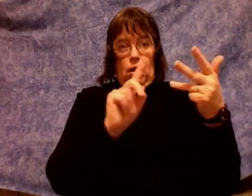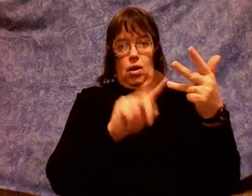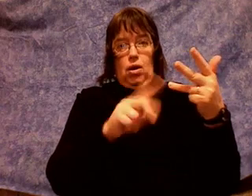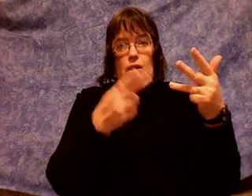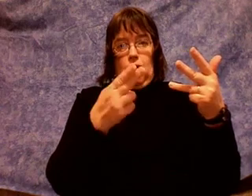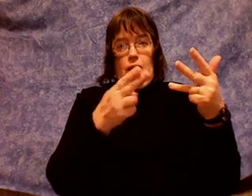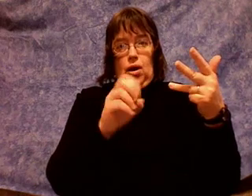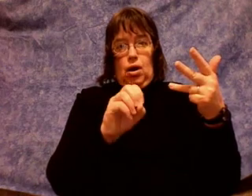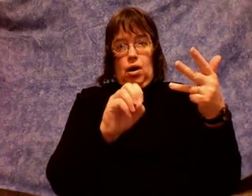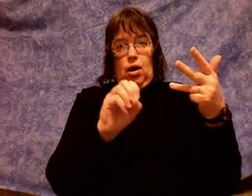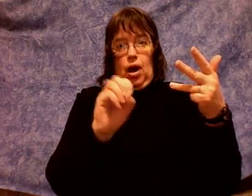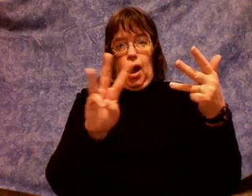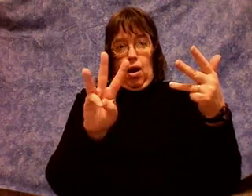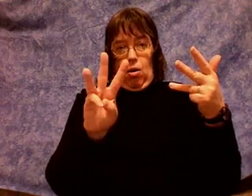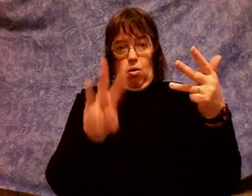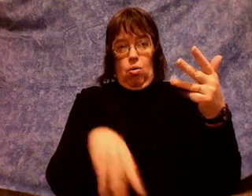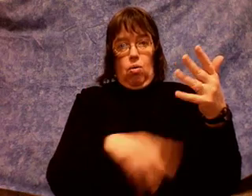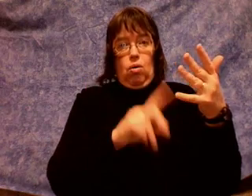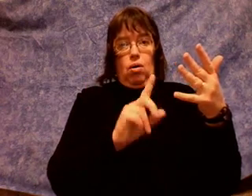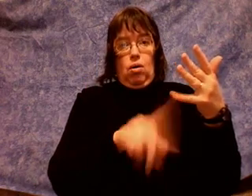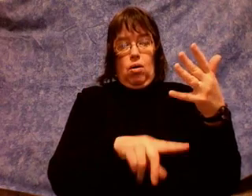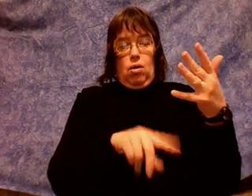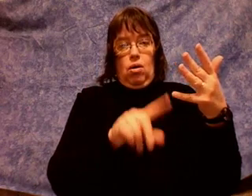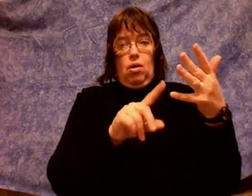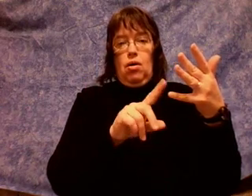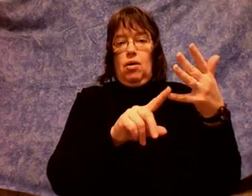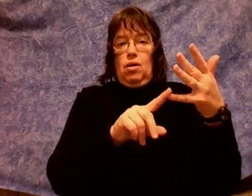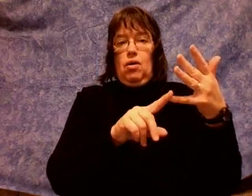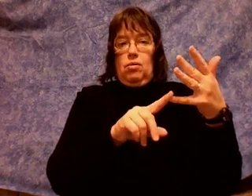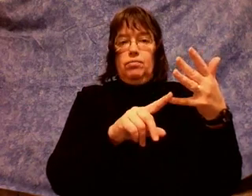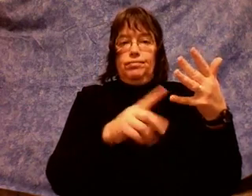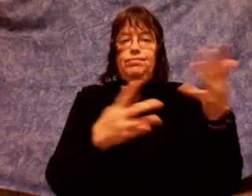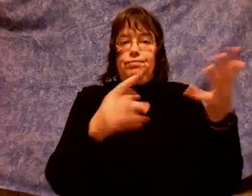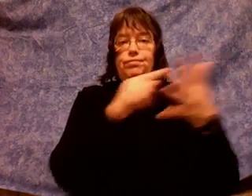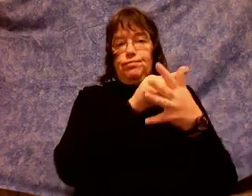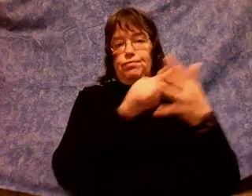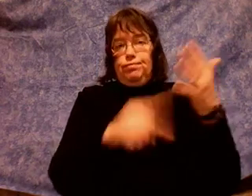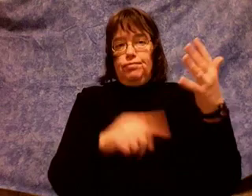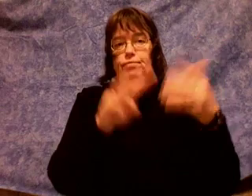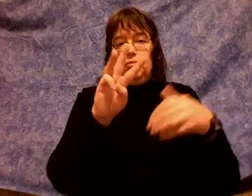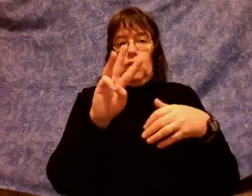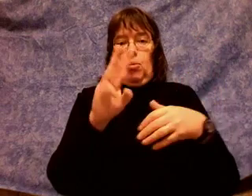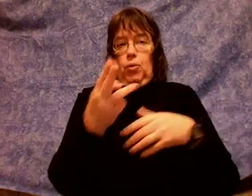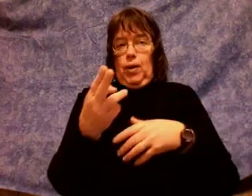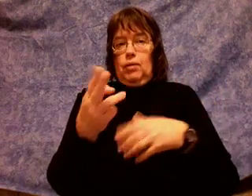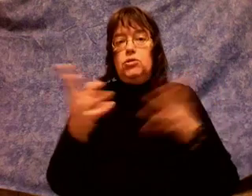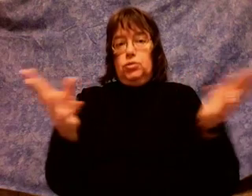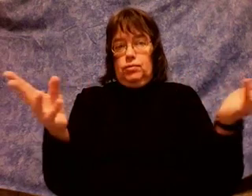when, how, where, etc. Okay, those are WH